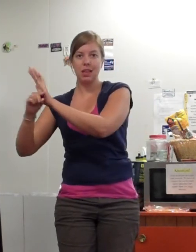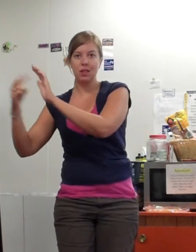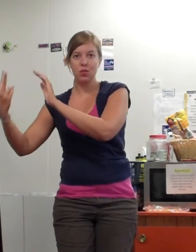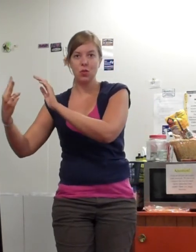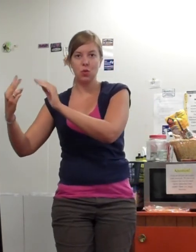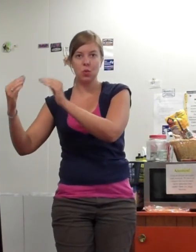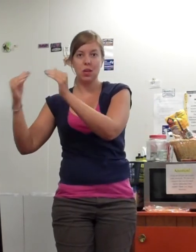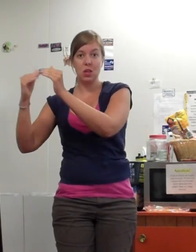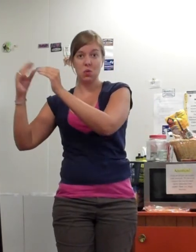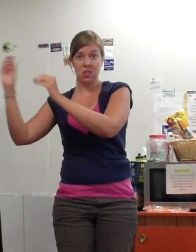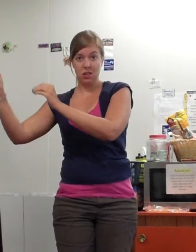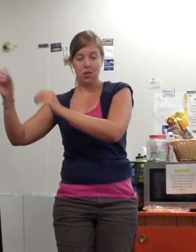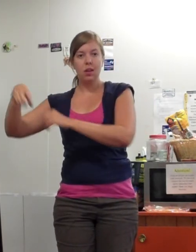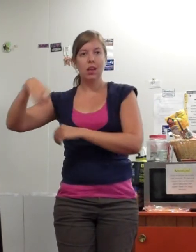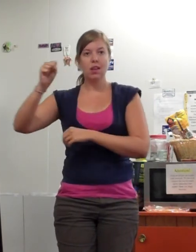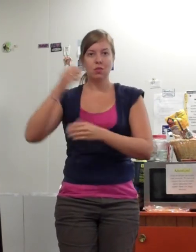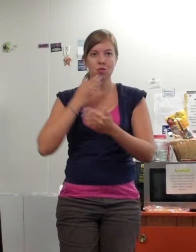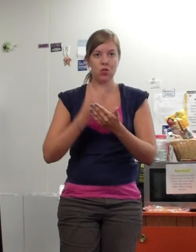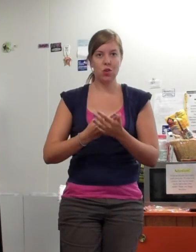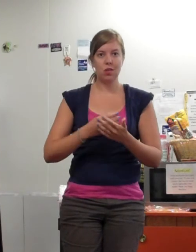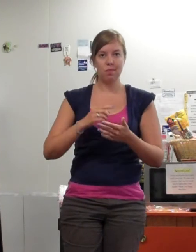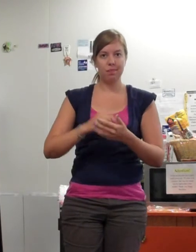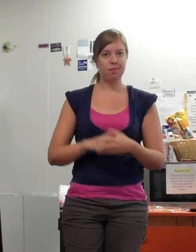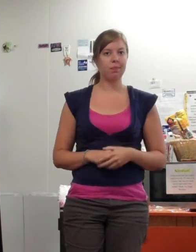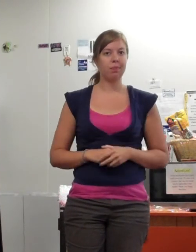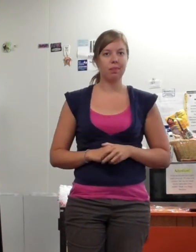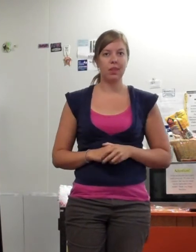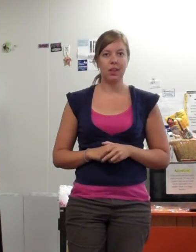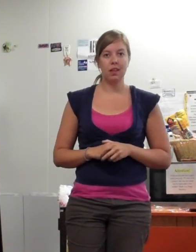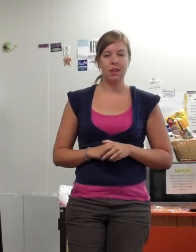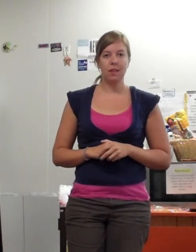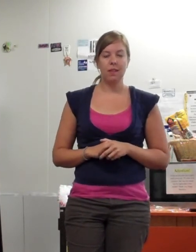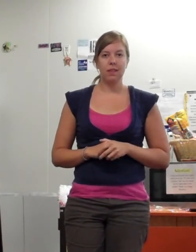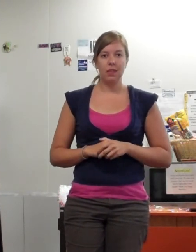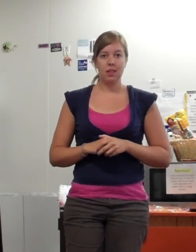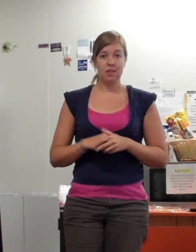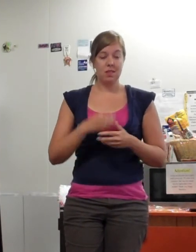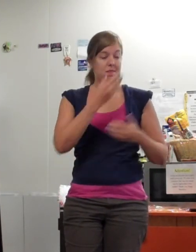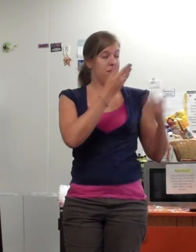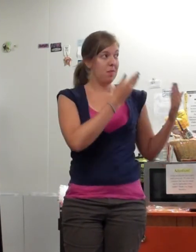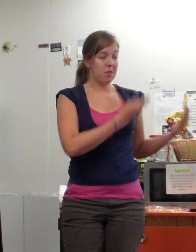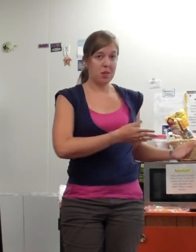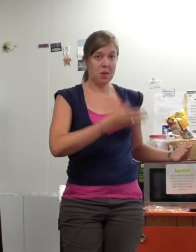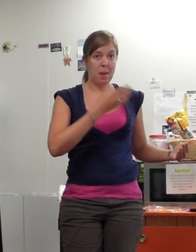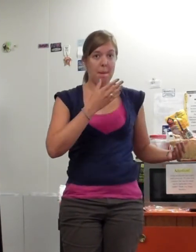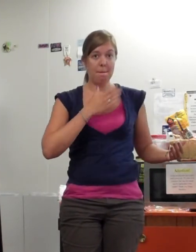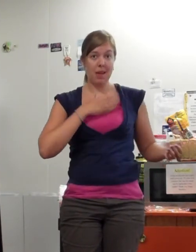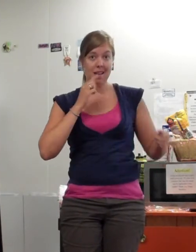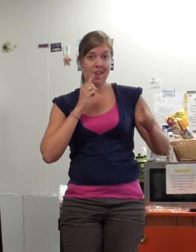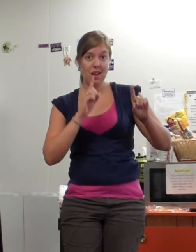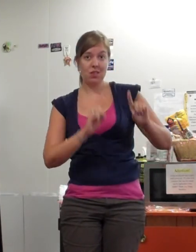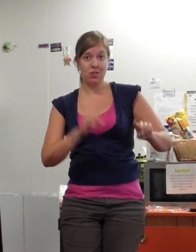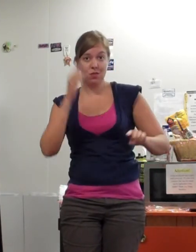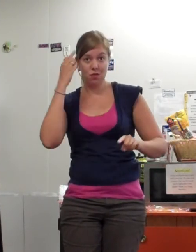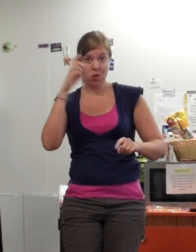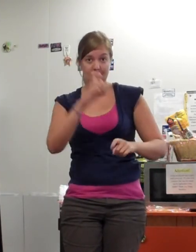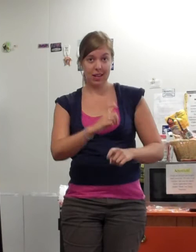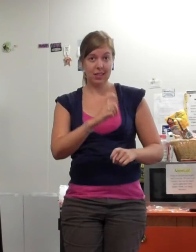That's how I can check my work and make sure I got these correct. These are my solutions for x. If I had to graph this, these would be my